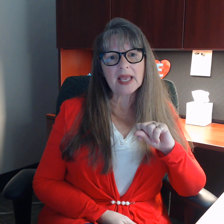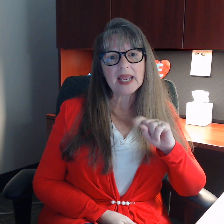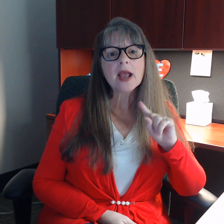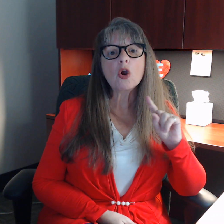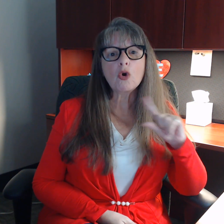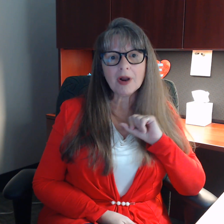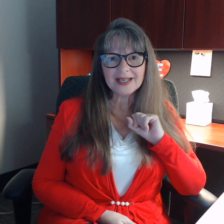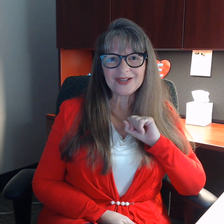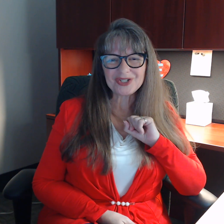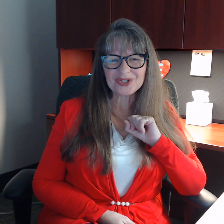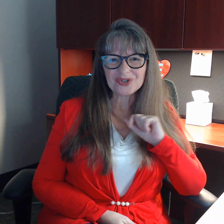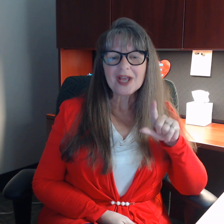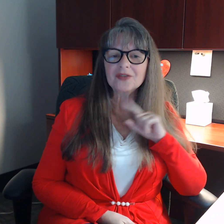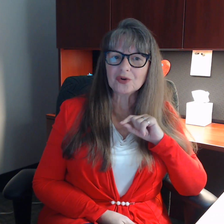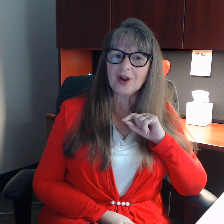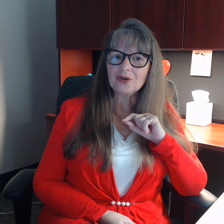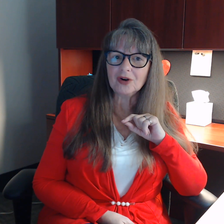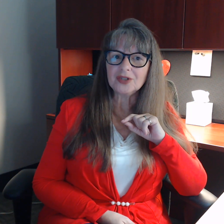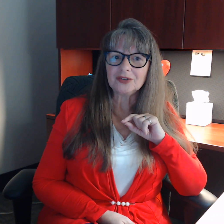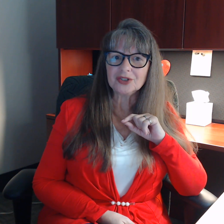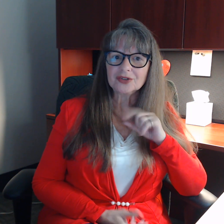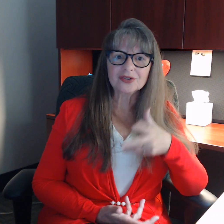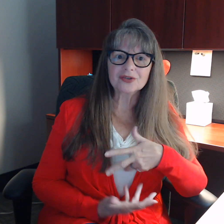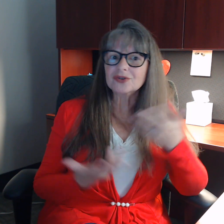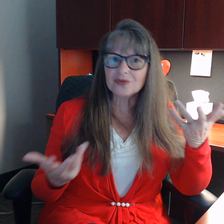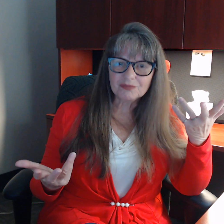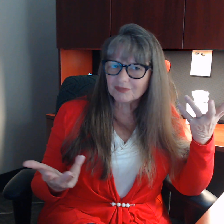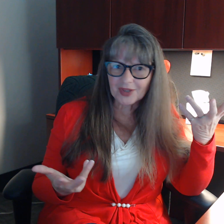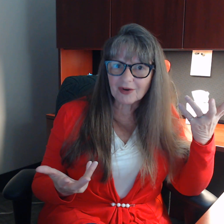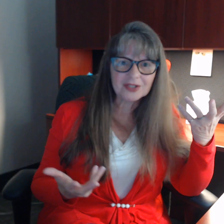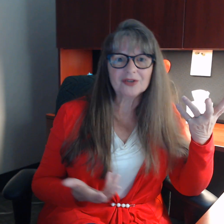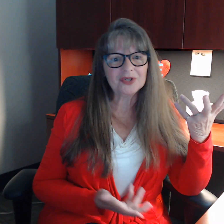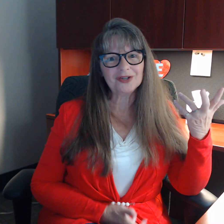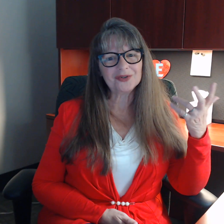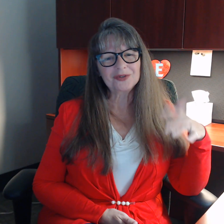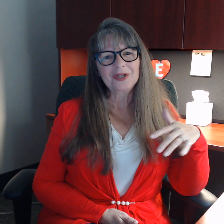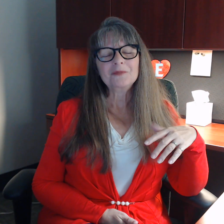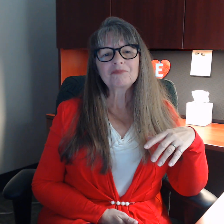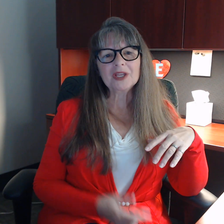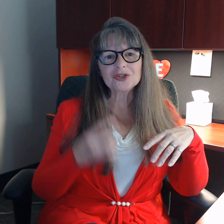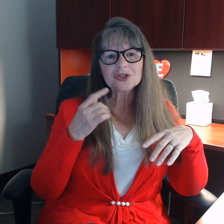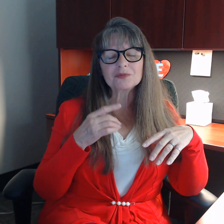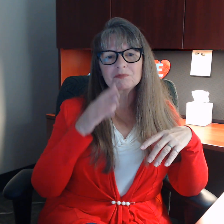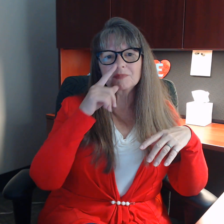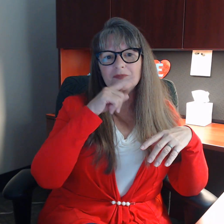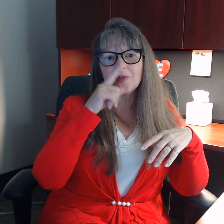say crocodile tears. They're crying crocodile tears because there is no tears. It's just